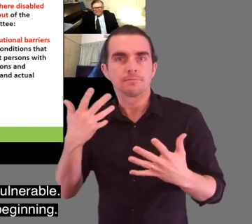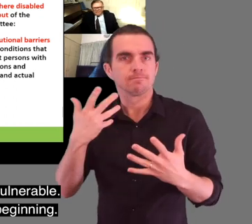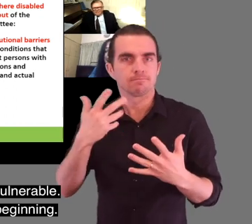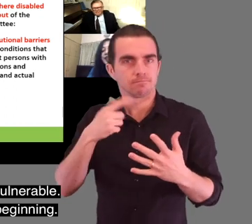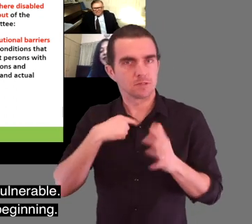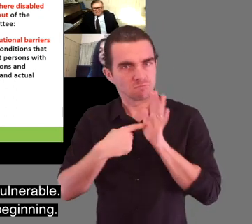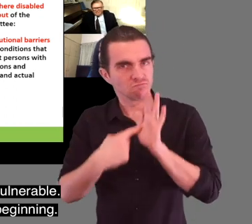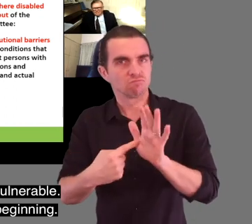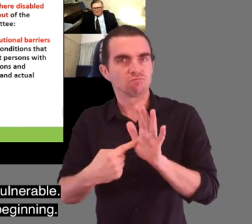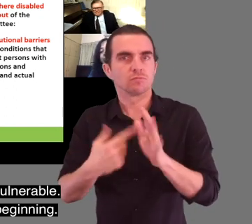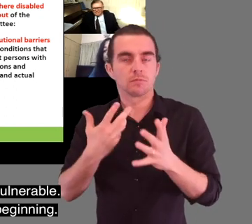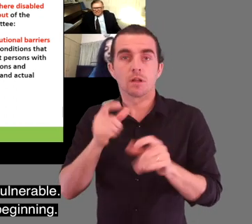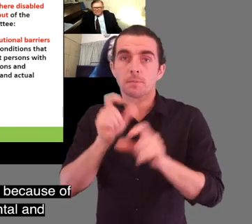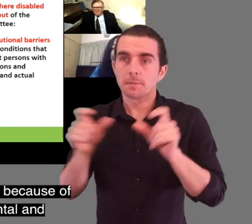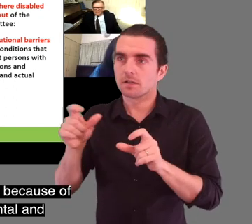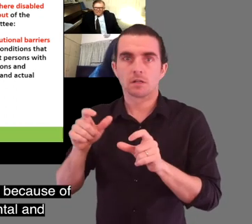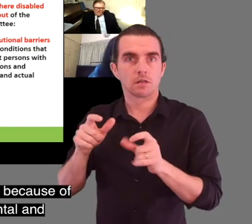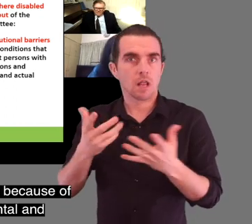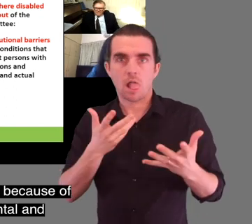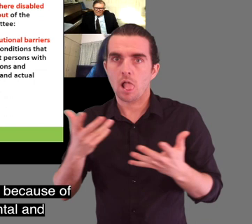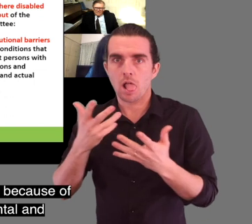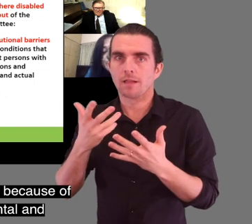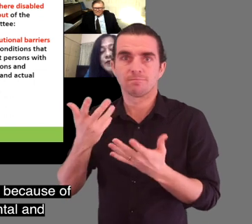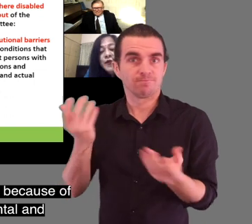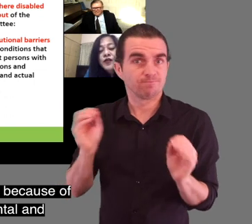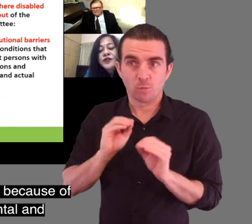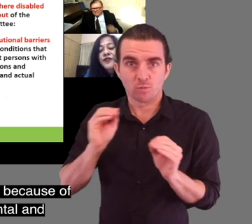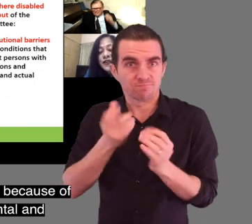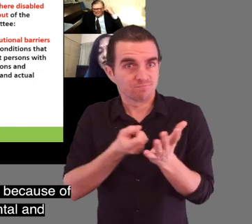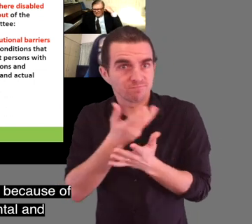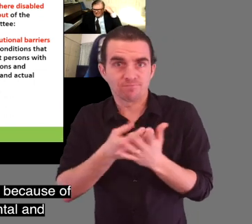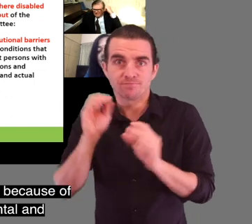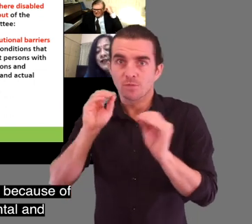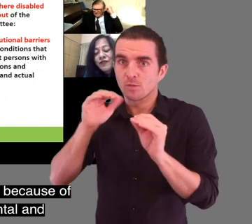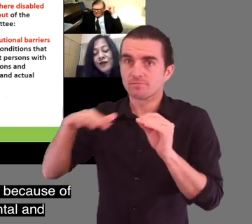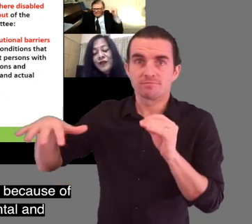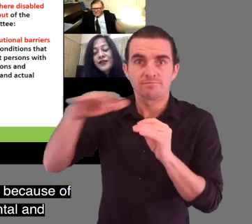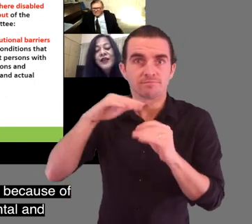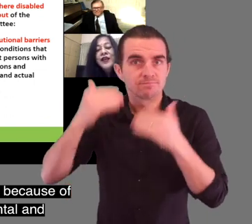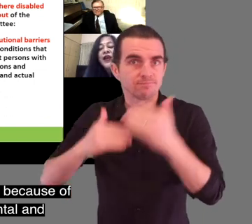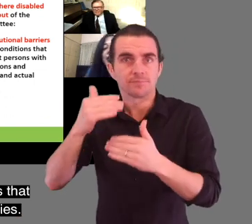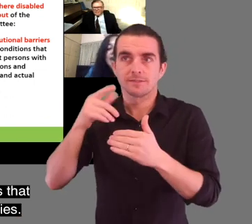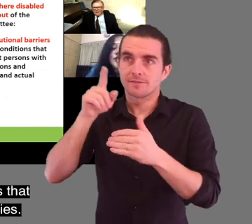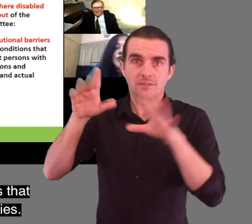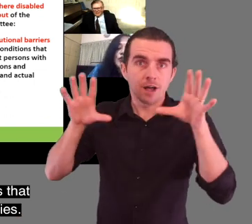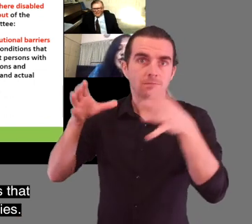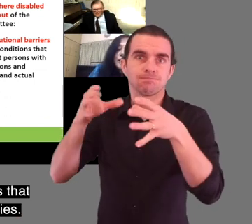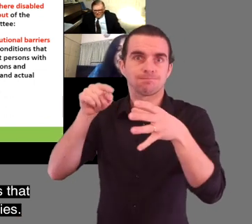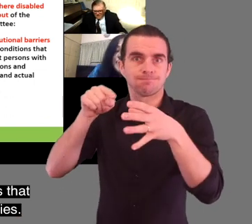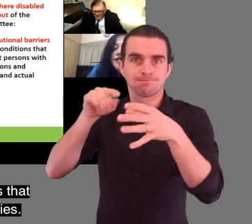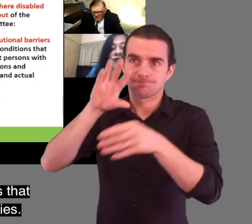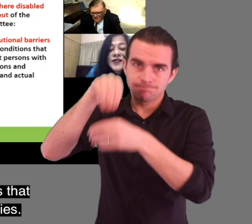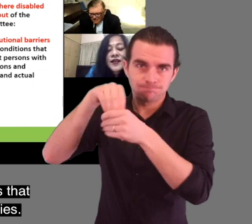I had stated this in the beginning. The vulnerability happens because of attitudinal, environmental, and